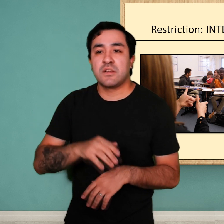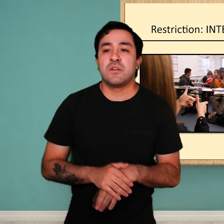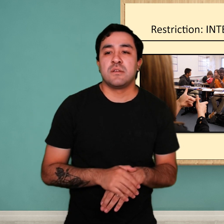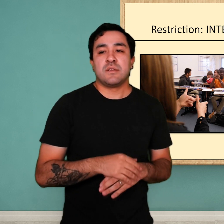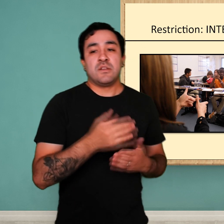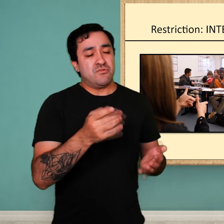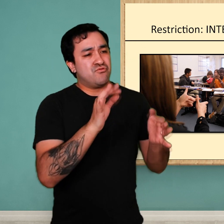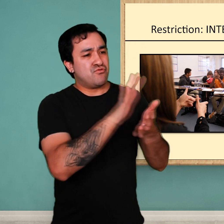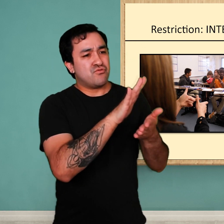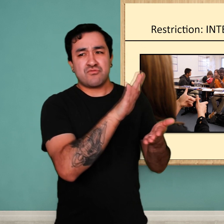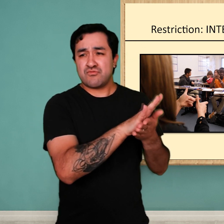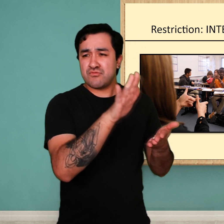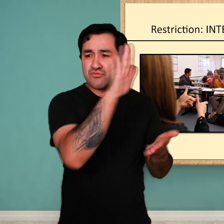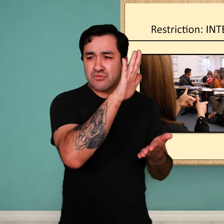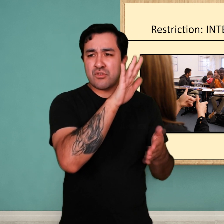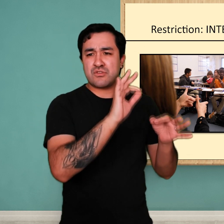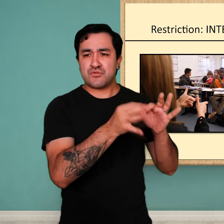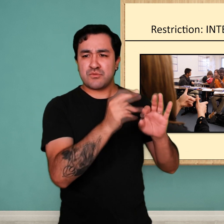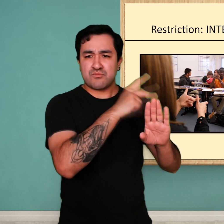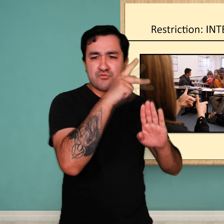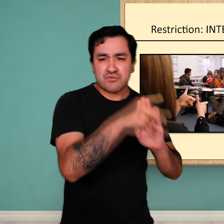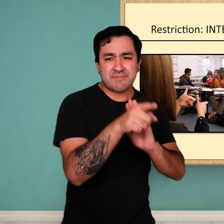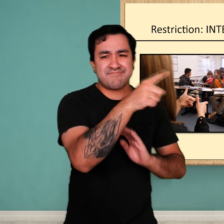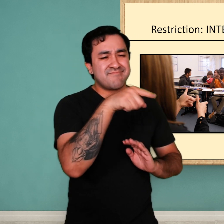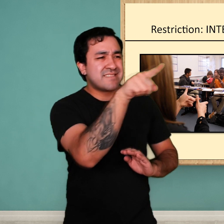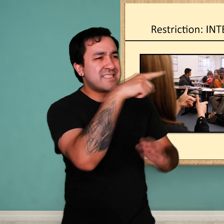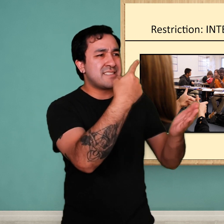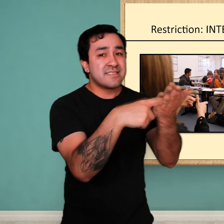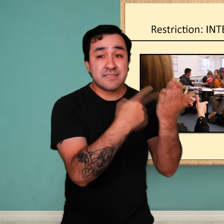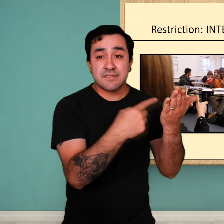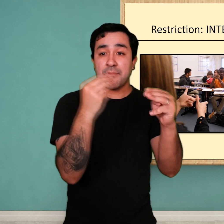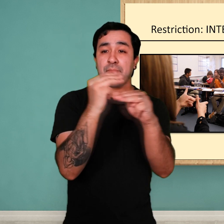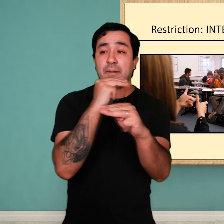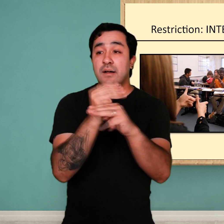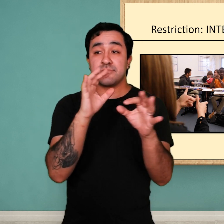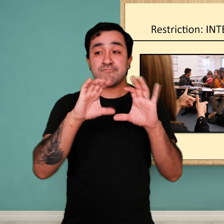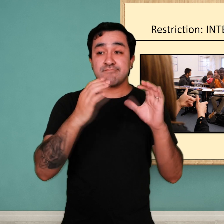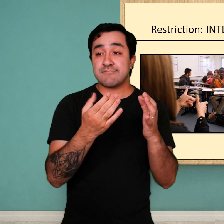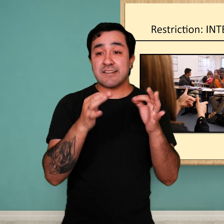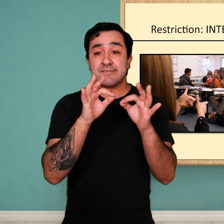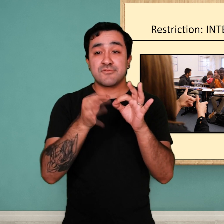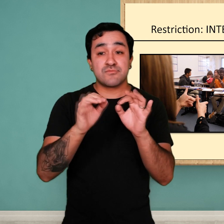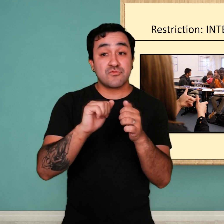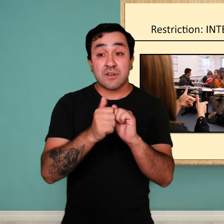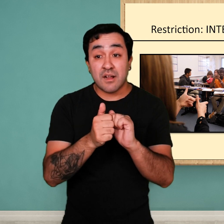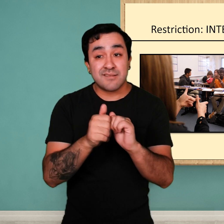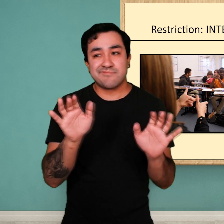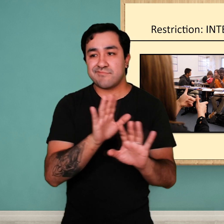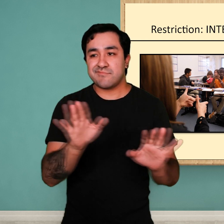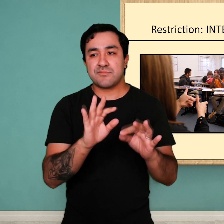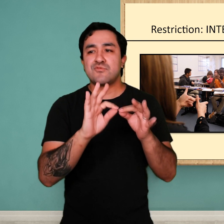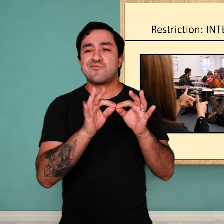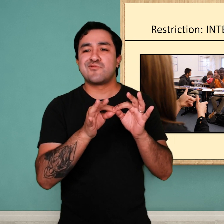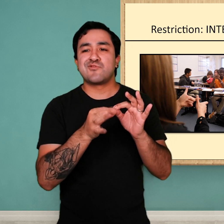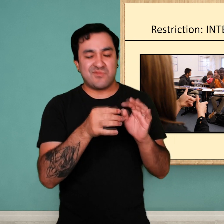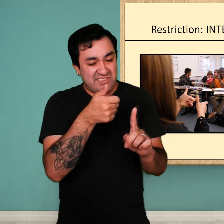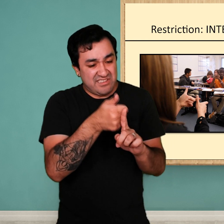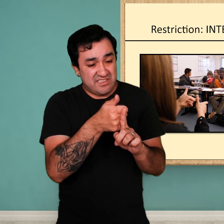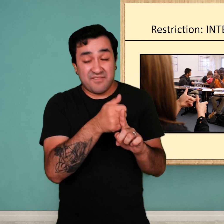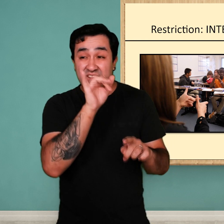not focus on specific situations like interpreting or teaching a statistics course. Interpreting classes is complex.